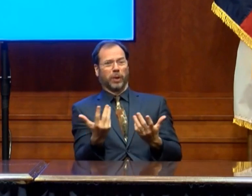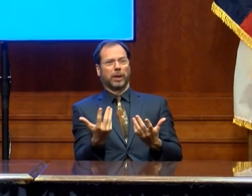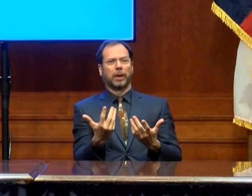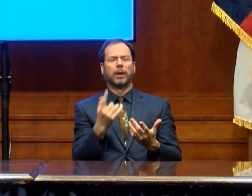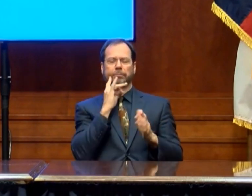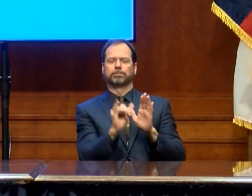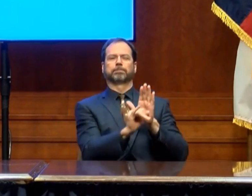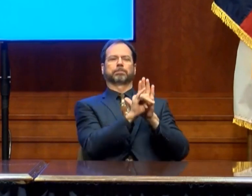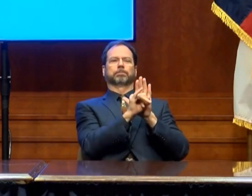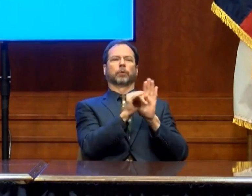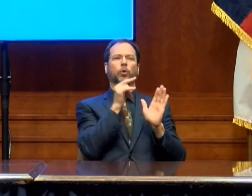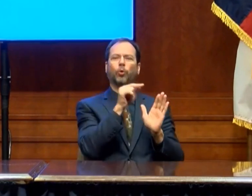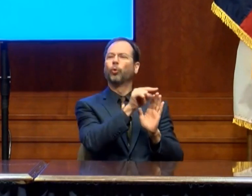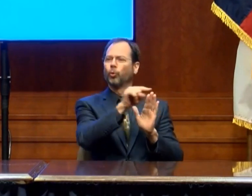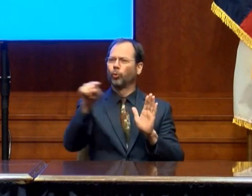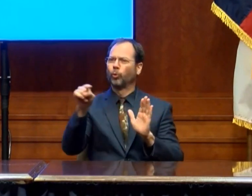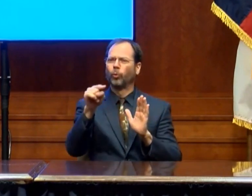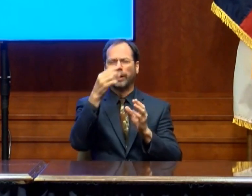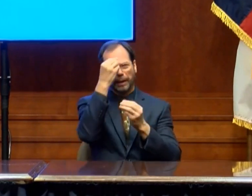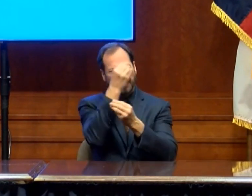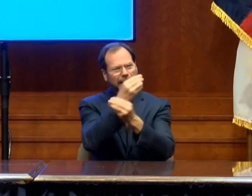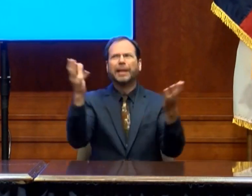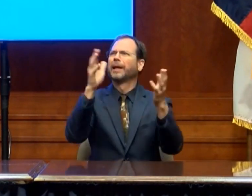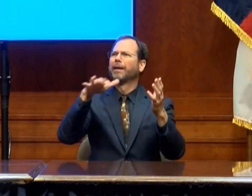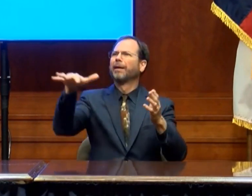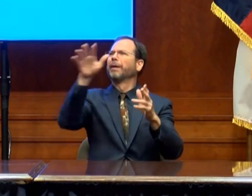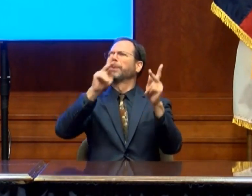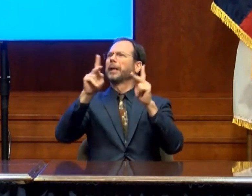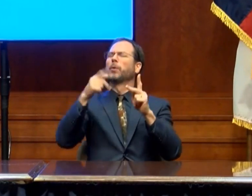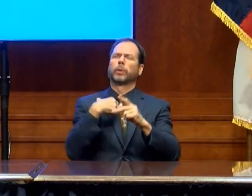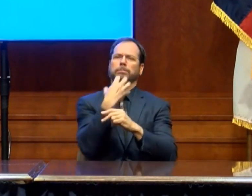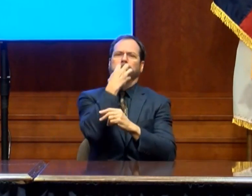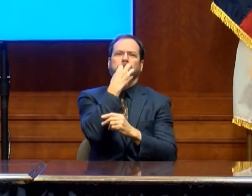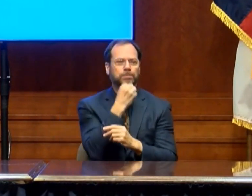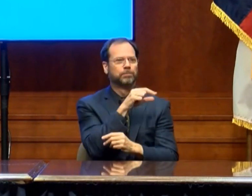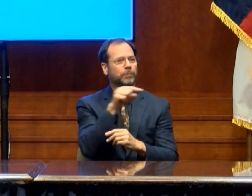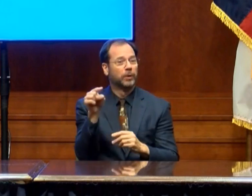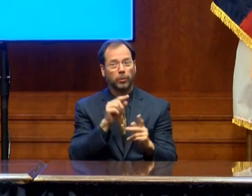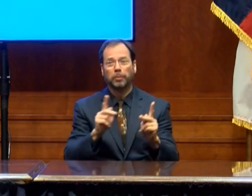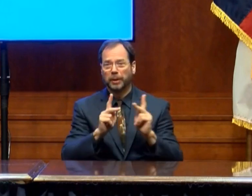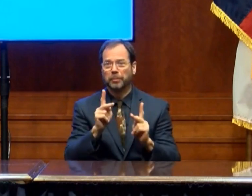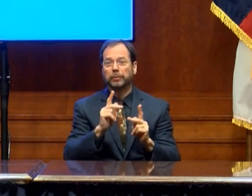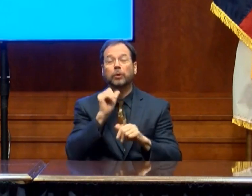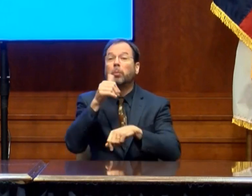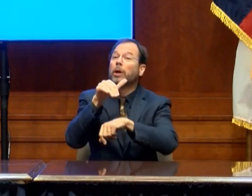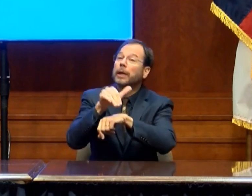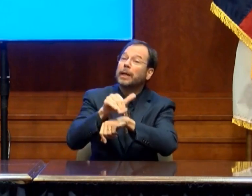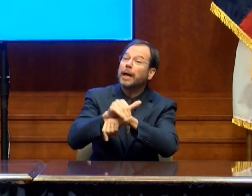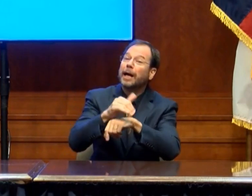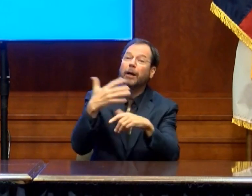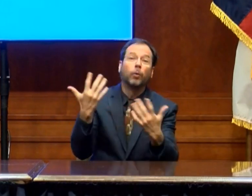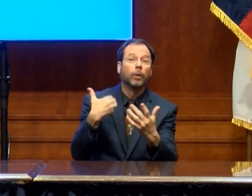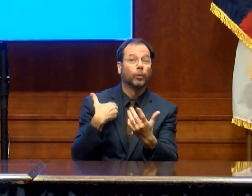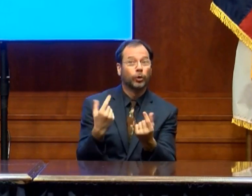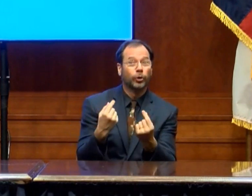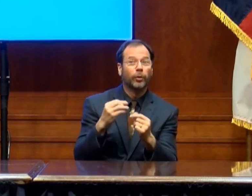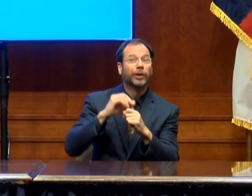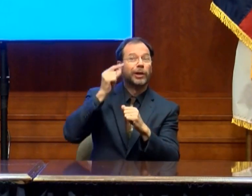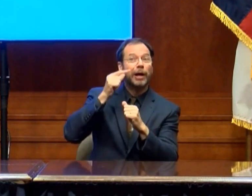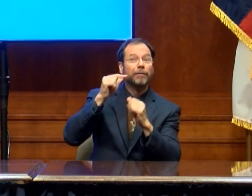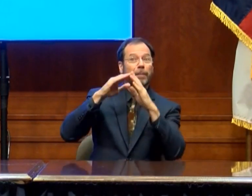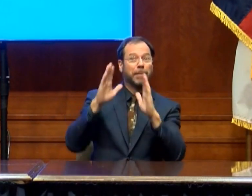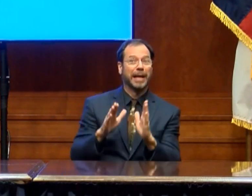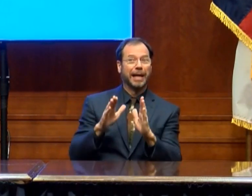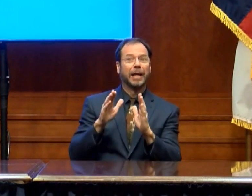to let the public know how much we care so much about it is that tomorrow night we will be lighting up the